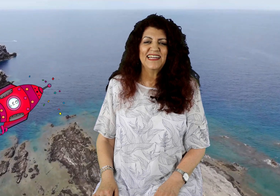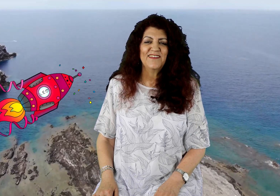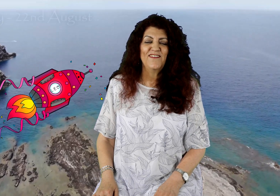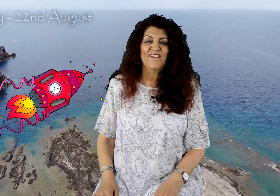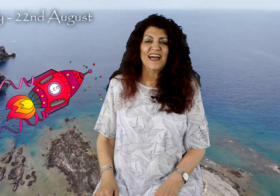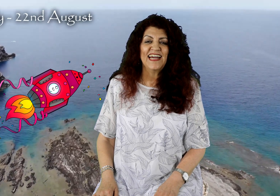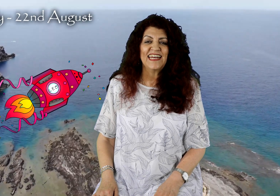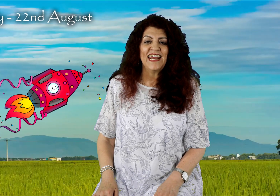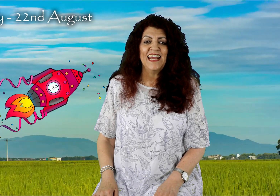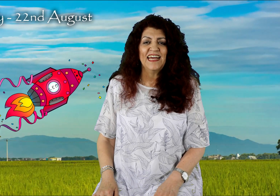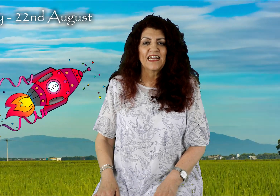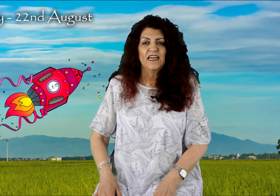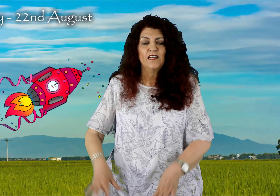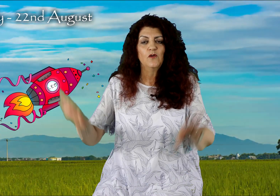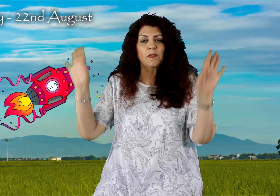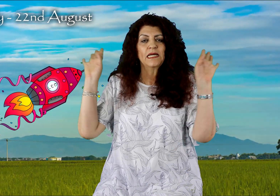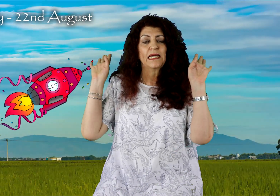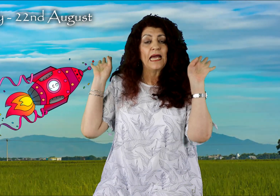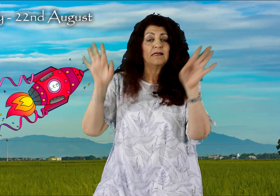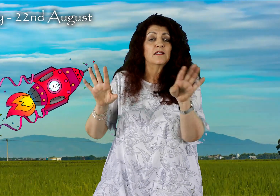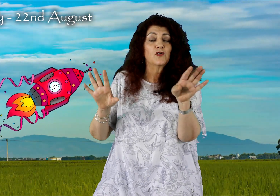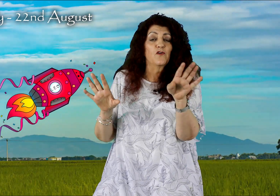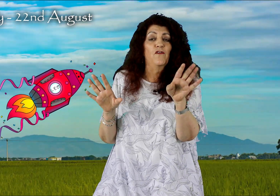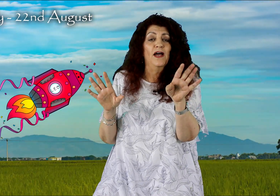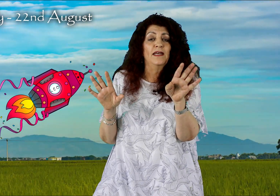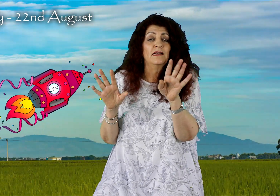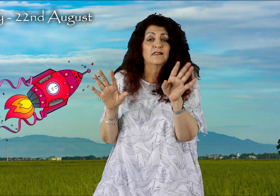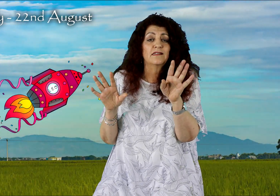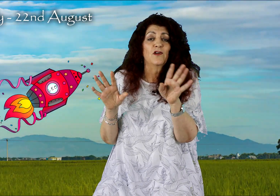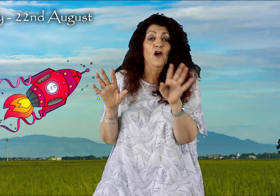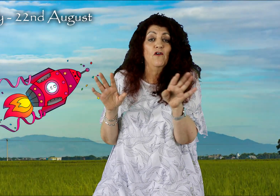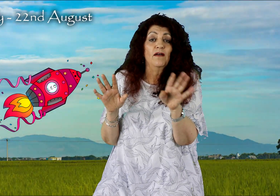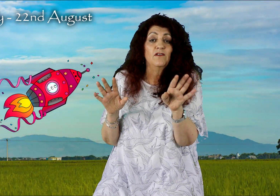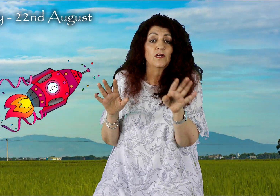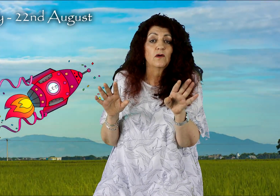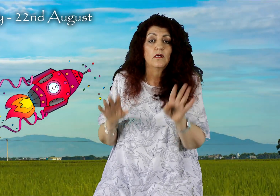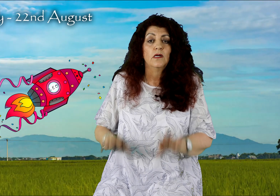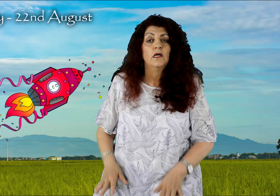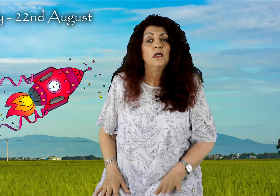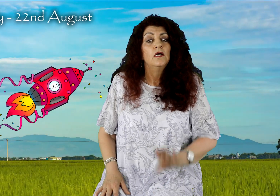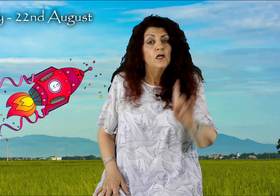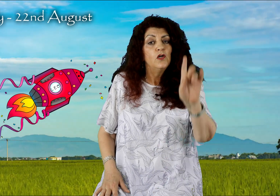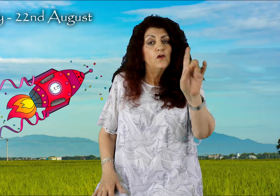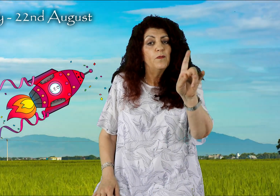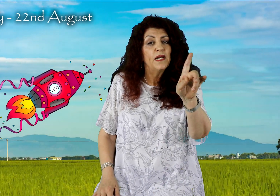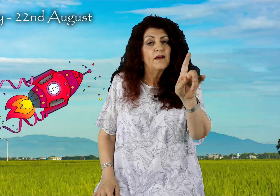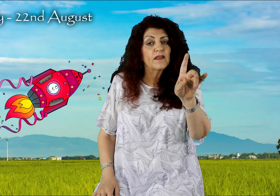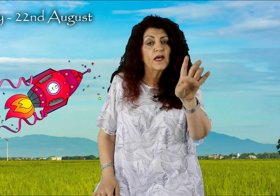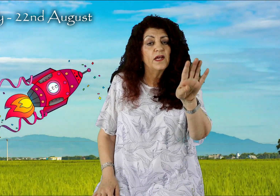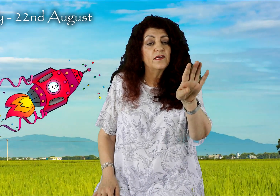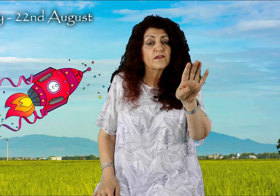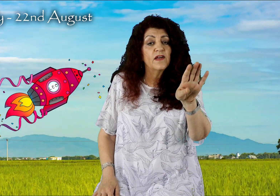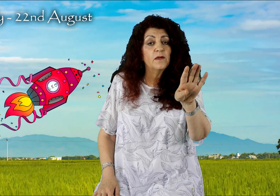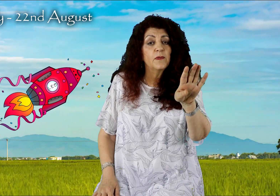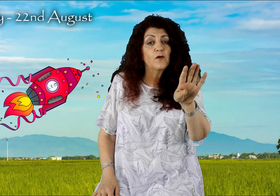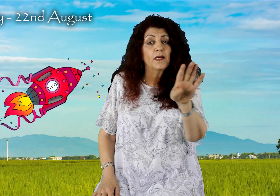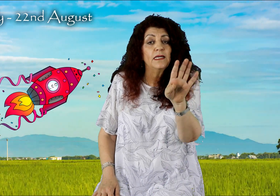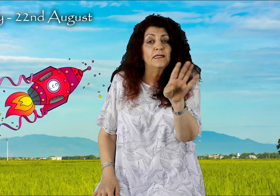little fried egg. You've been gazing at your finances in horror, haven't you? You've been having that hideous nightmare about eating